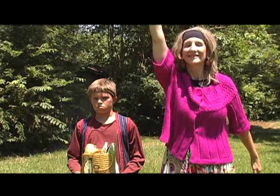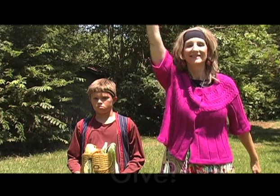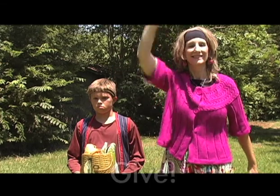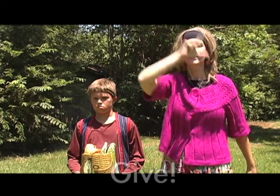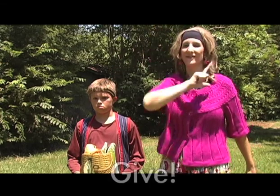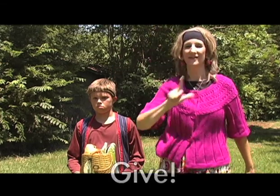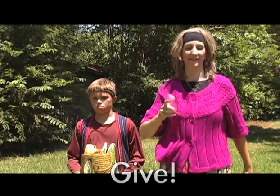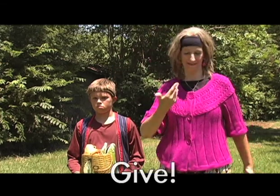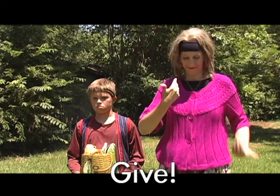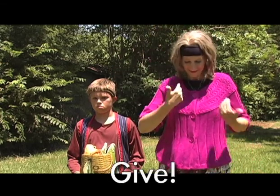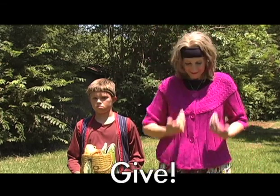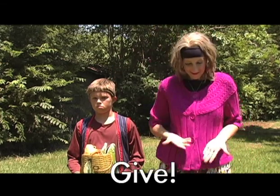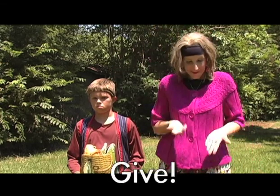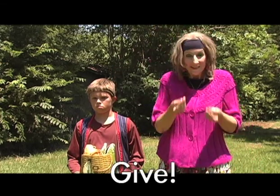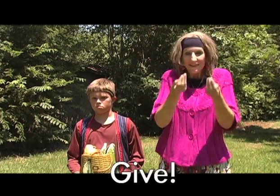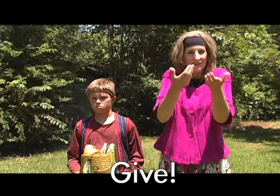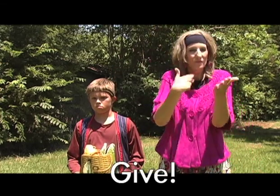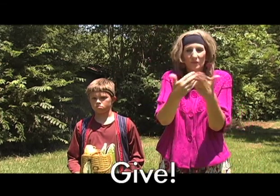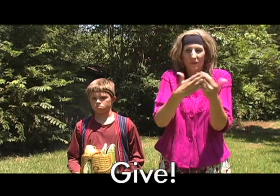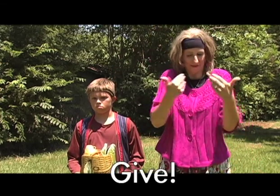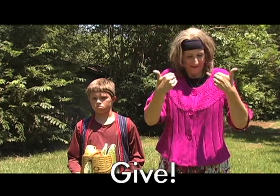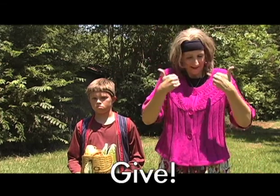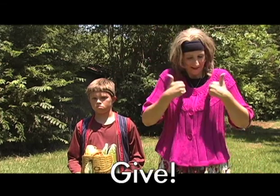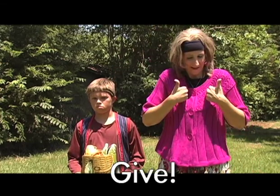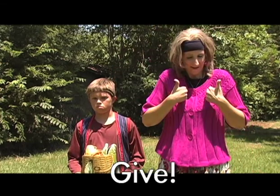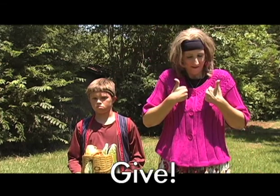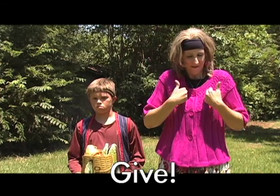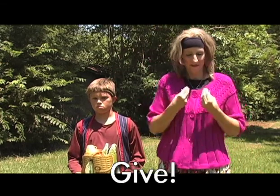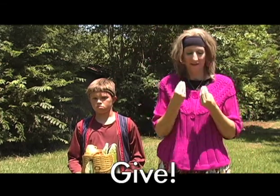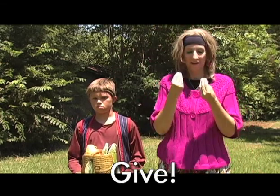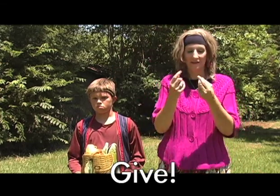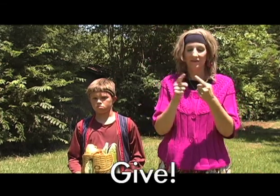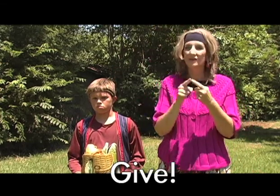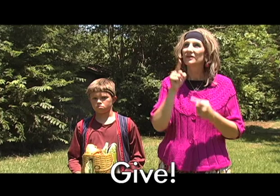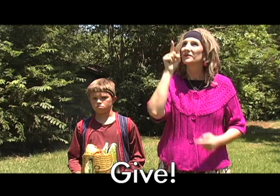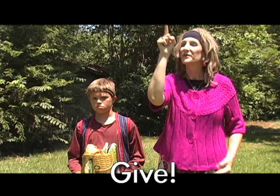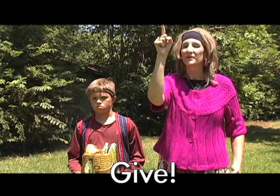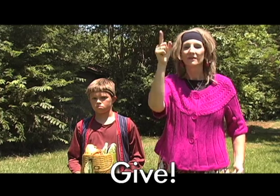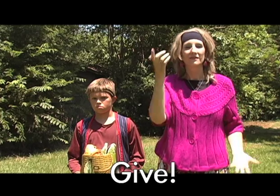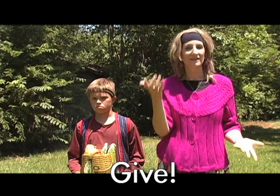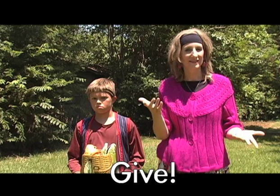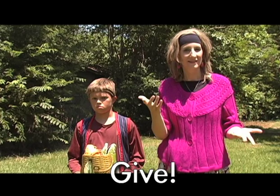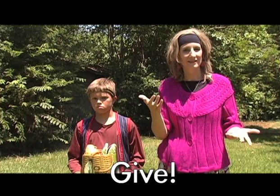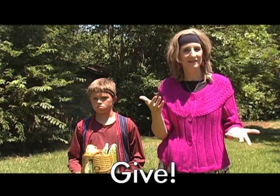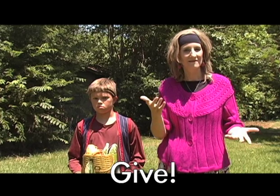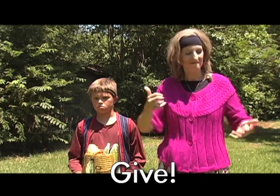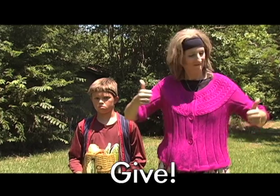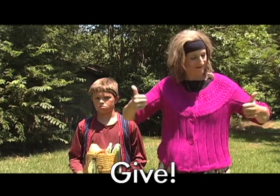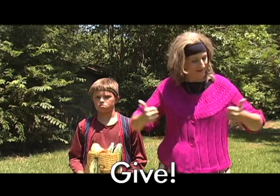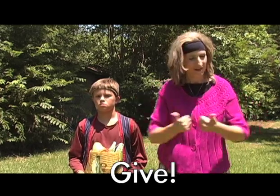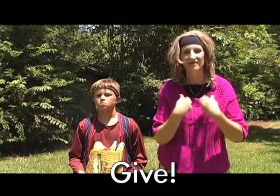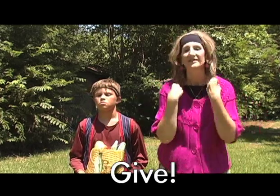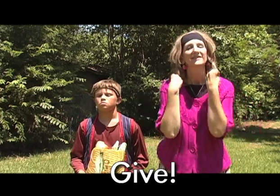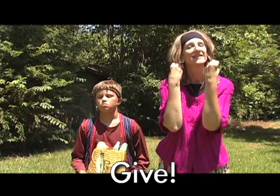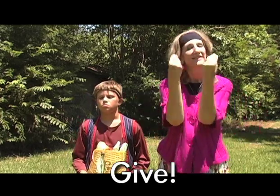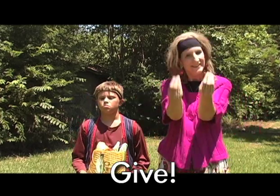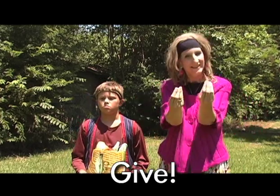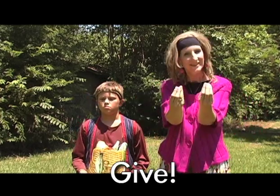volunteer and say, "Lord, whatever I have, it's yours." Give it to Jesus. I challenge you.